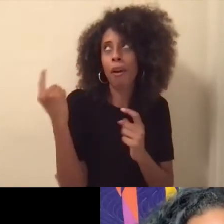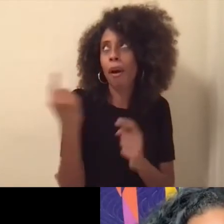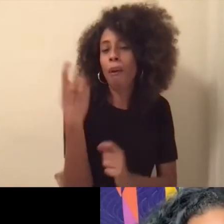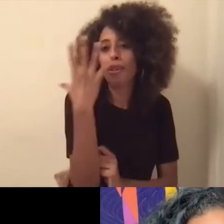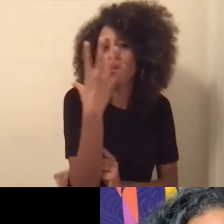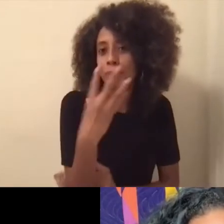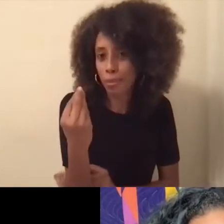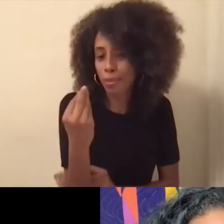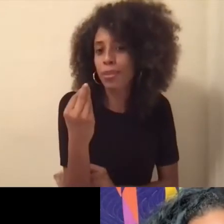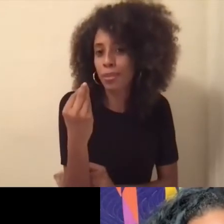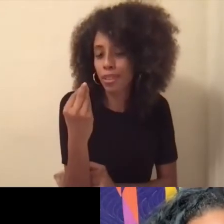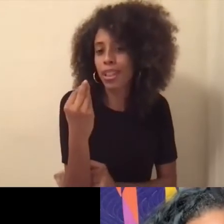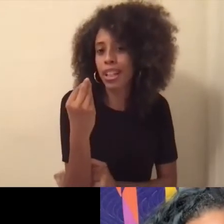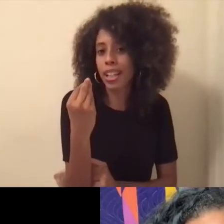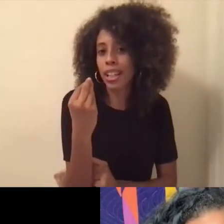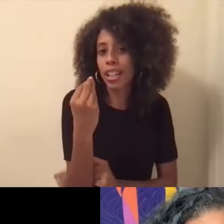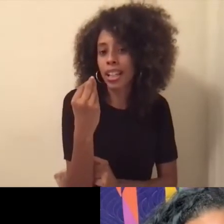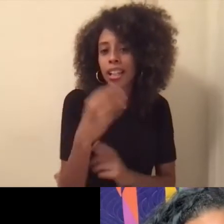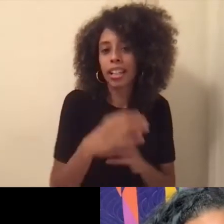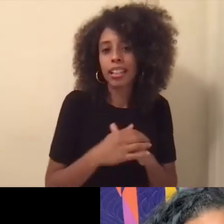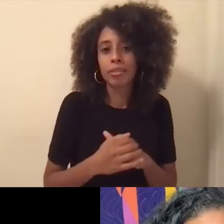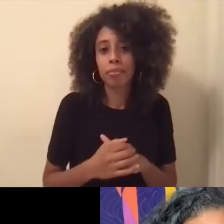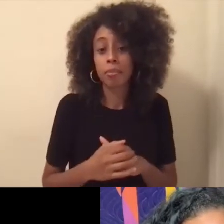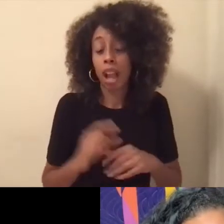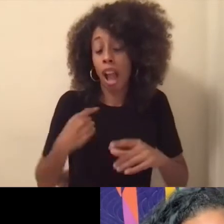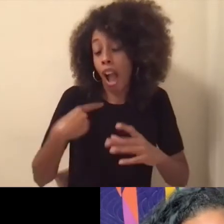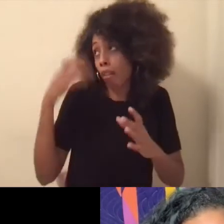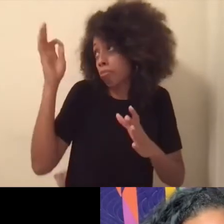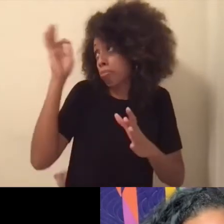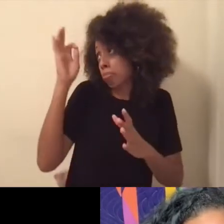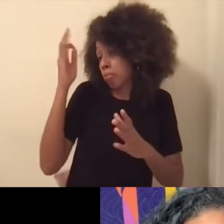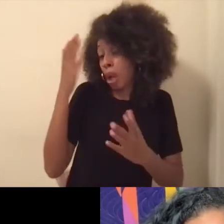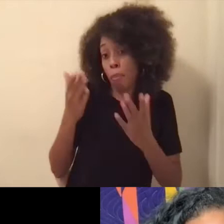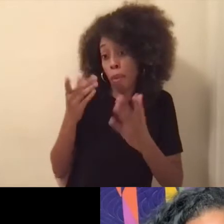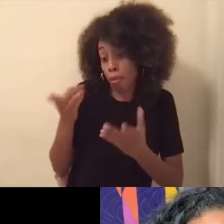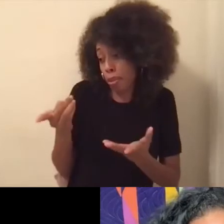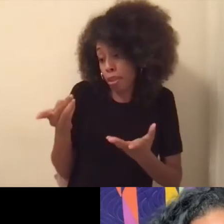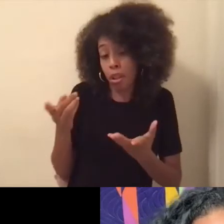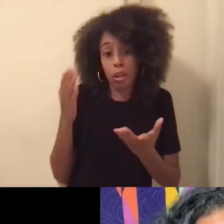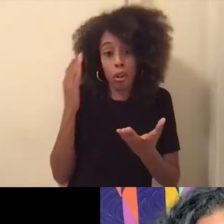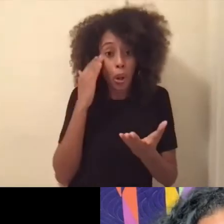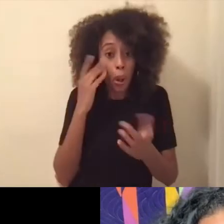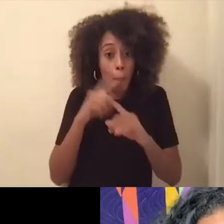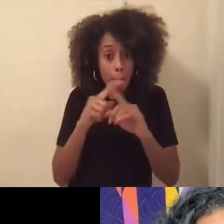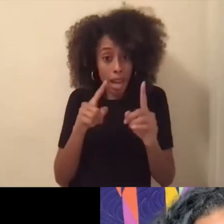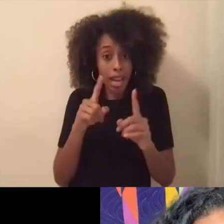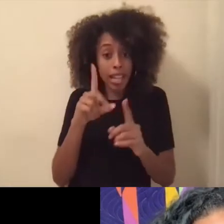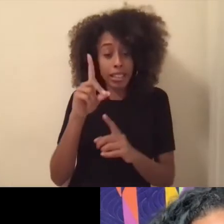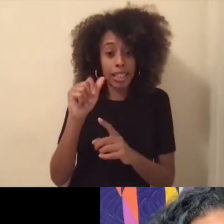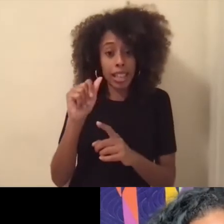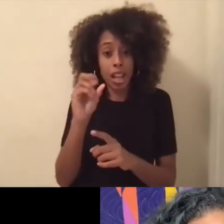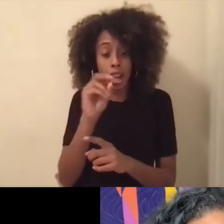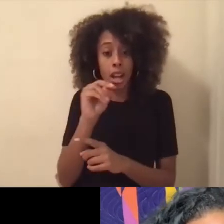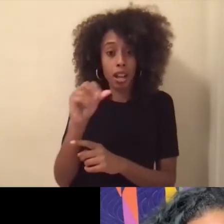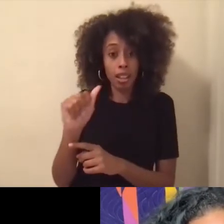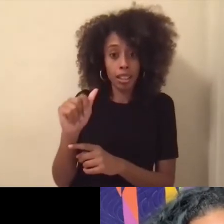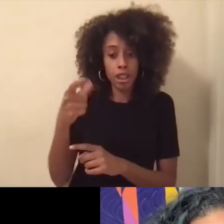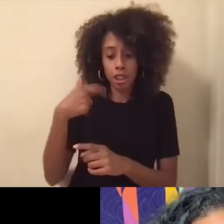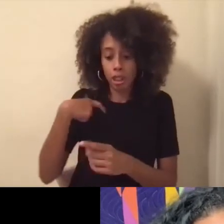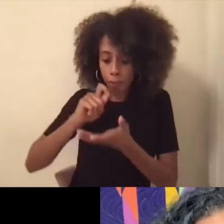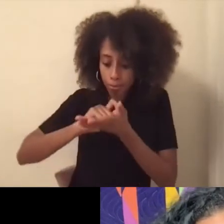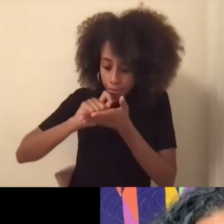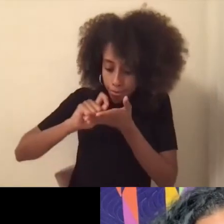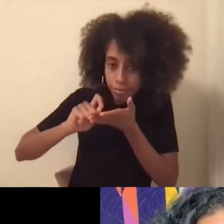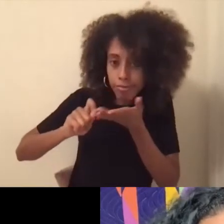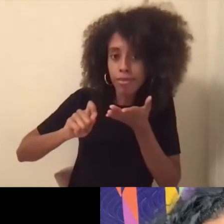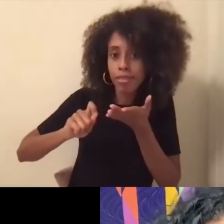And unbeknownst to me, maybe you, Dayon was taking notes of our time together, and then she shared those